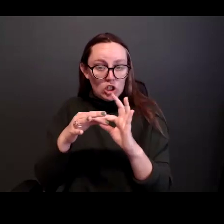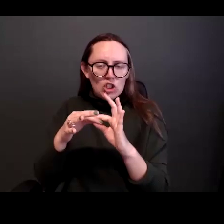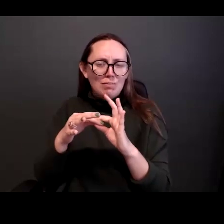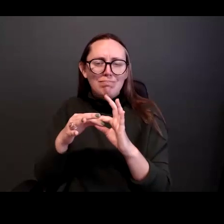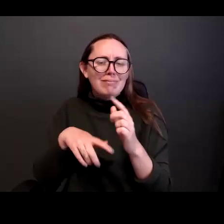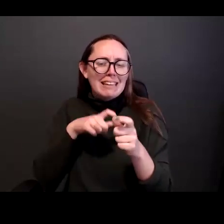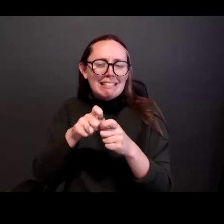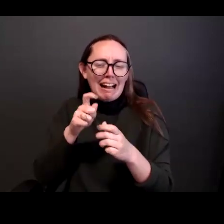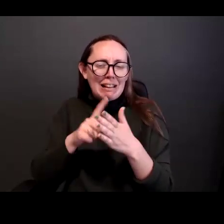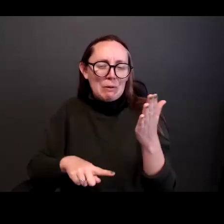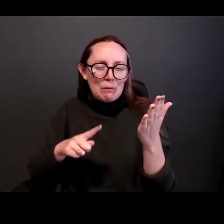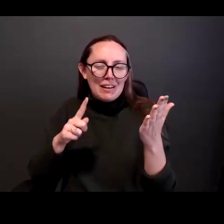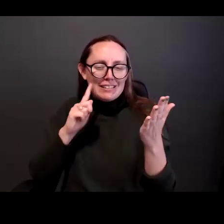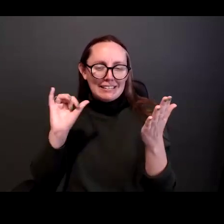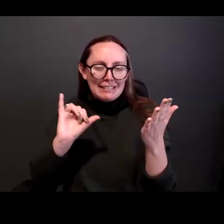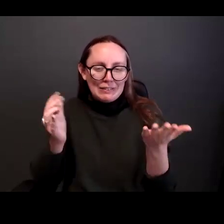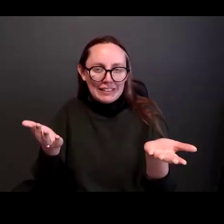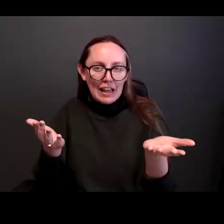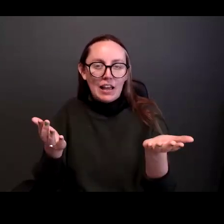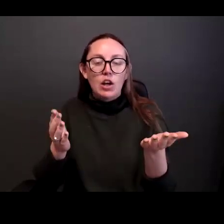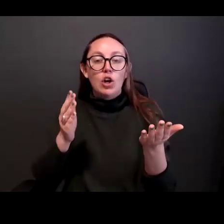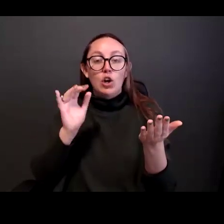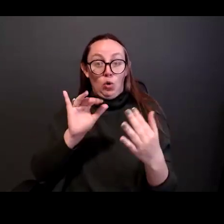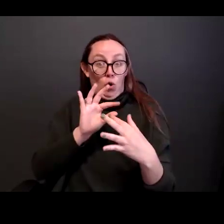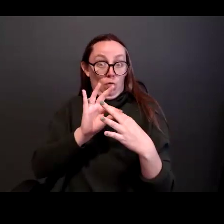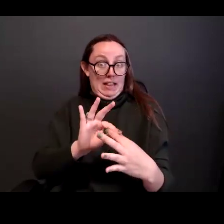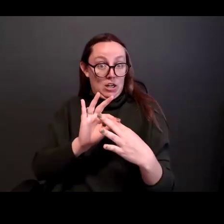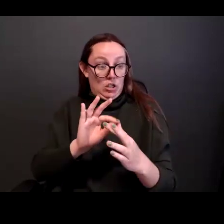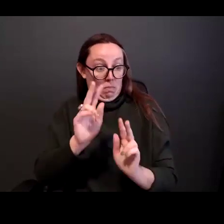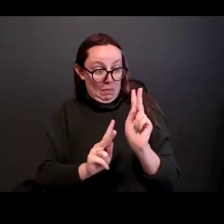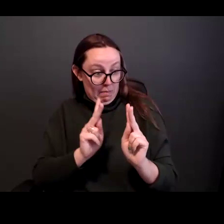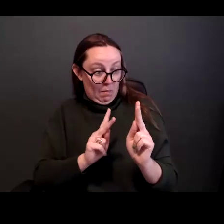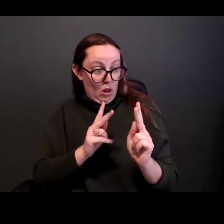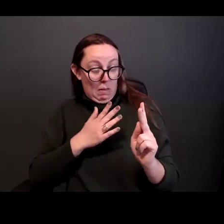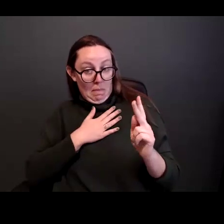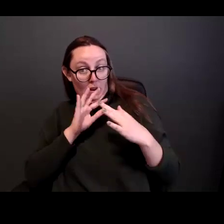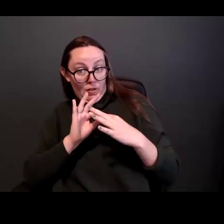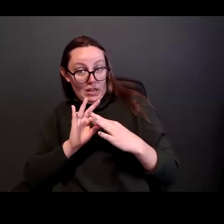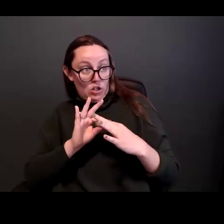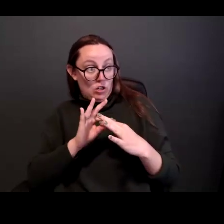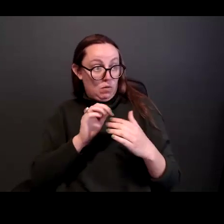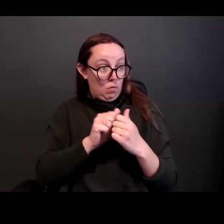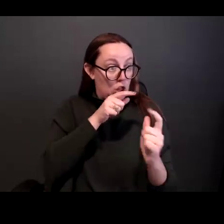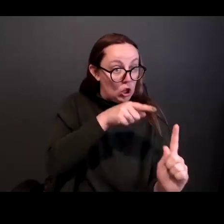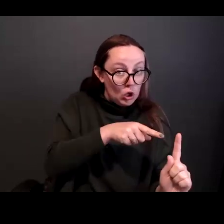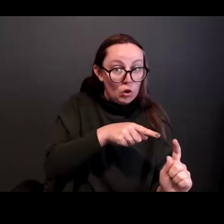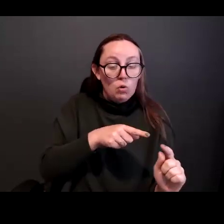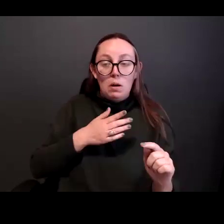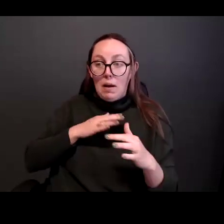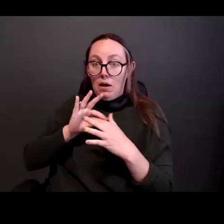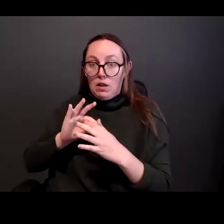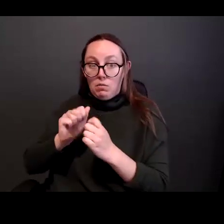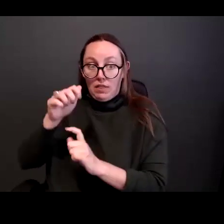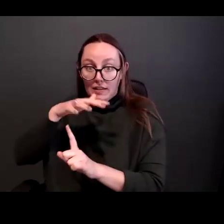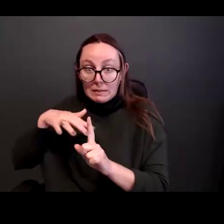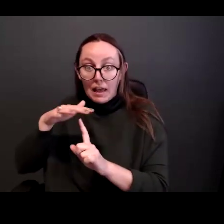person's relationship is to the overall environment. The objective is what you want. You've probably heard actors talk about, you know, oh,